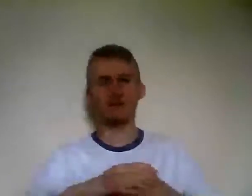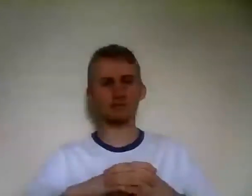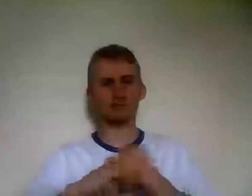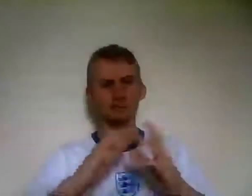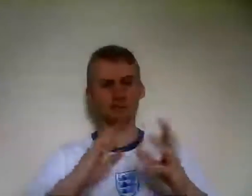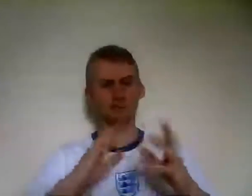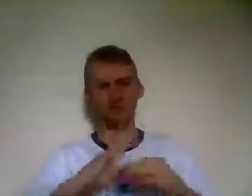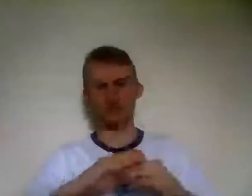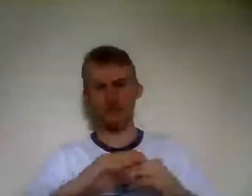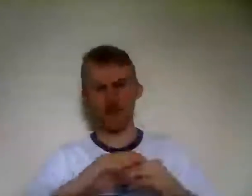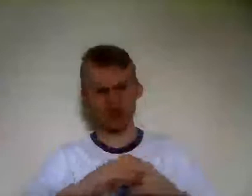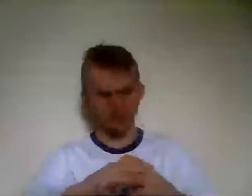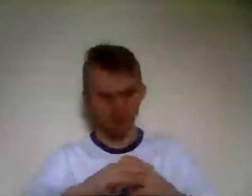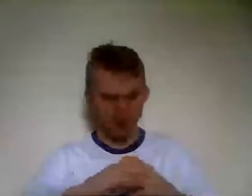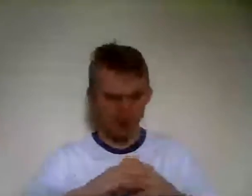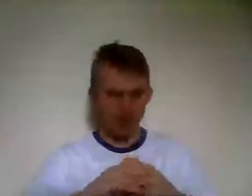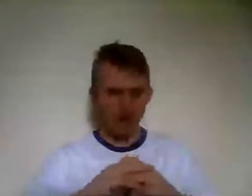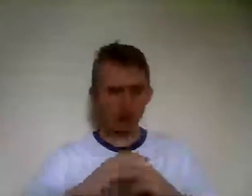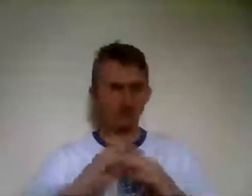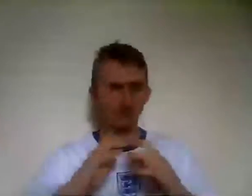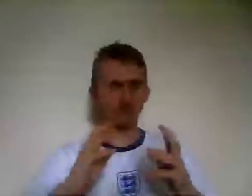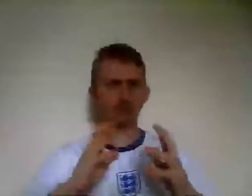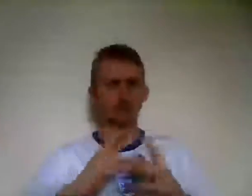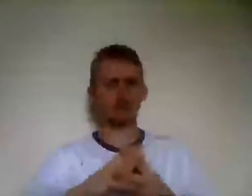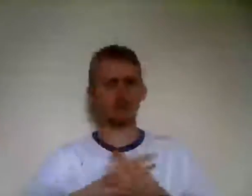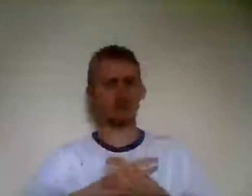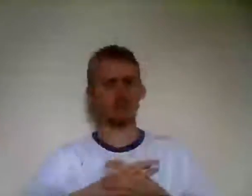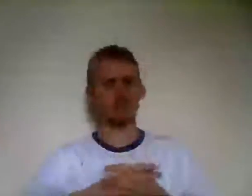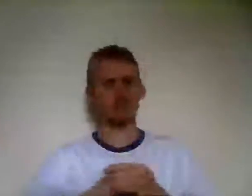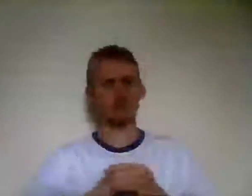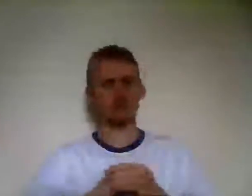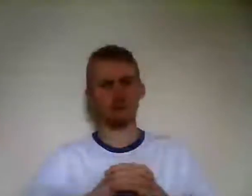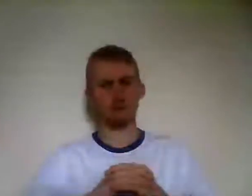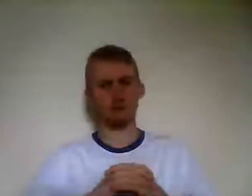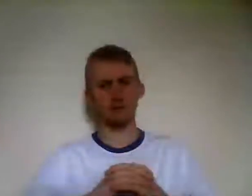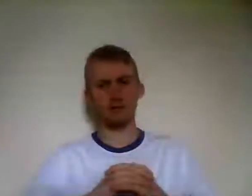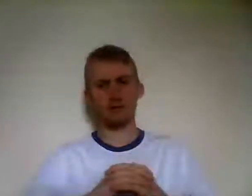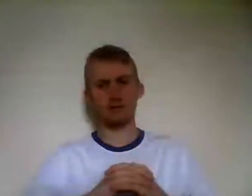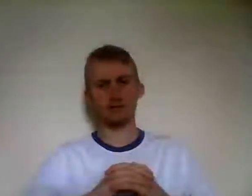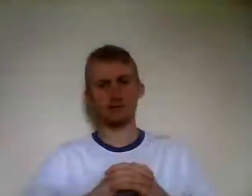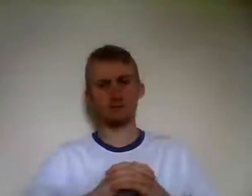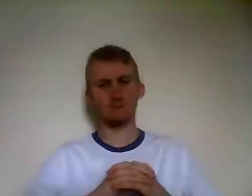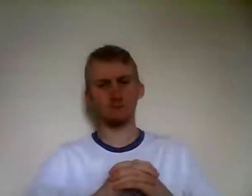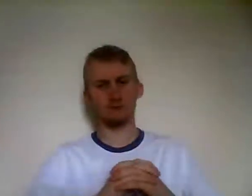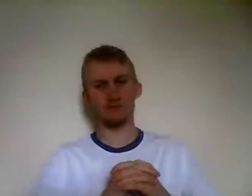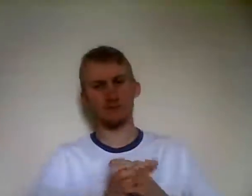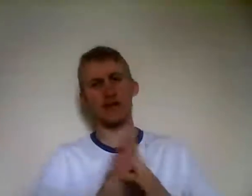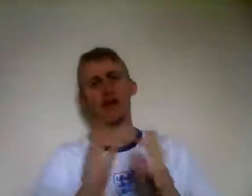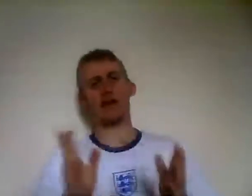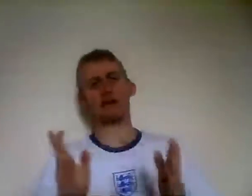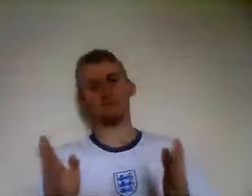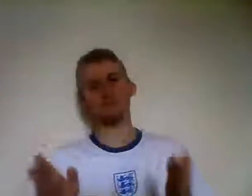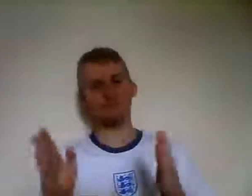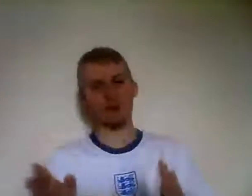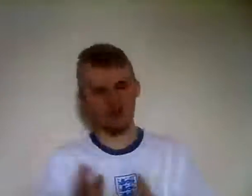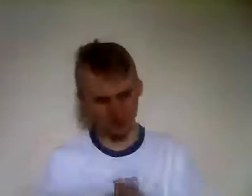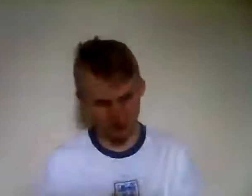to sell in order to satisfy the debt. However, the case was later dismissed by the High Court, as the club proved the debt had been